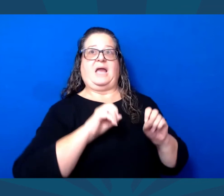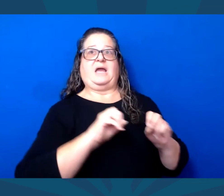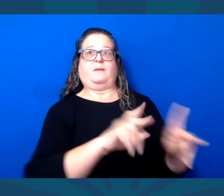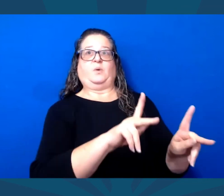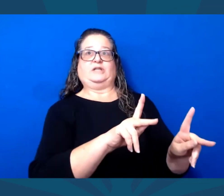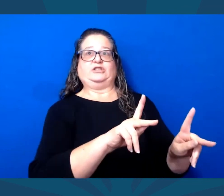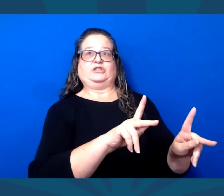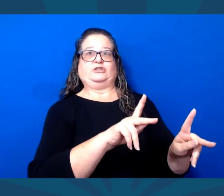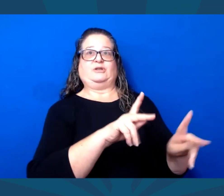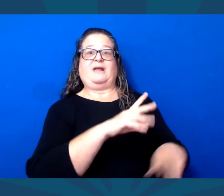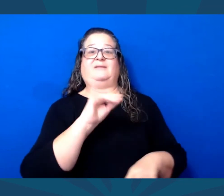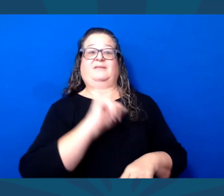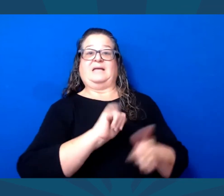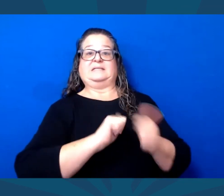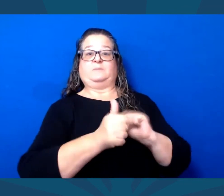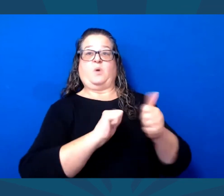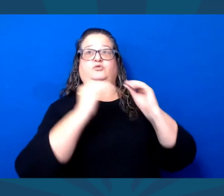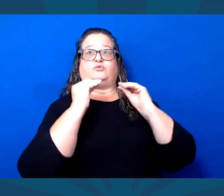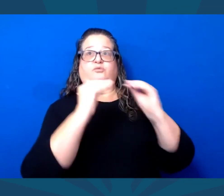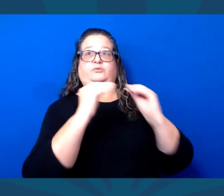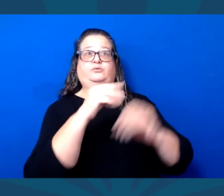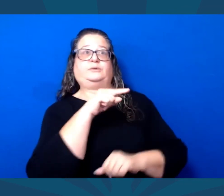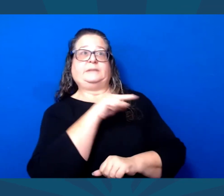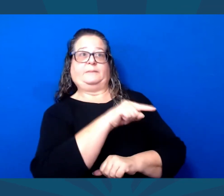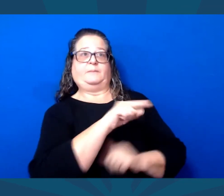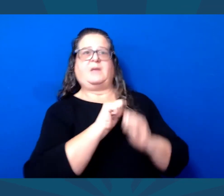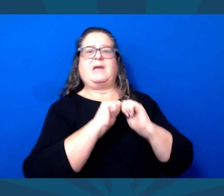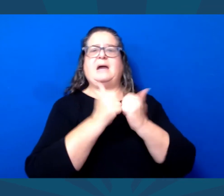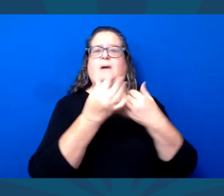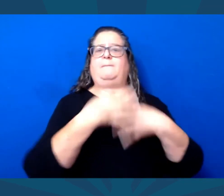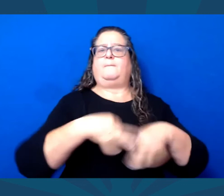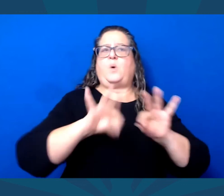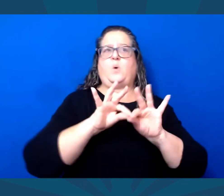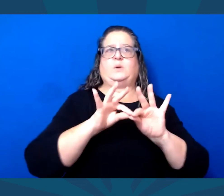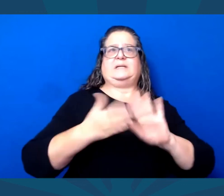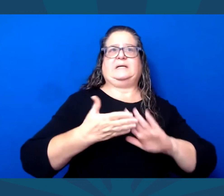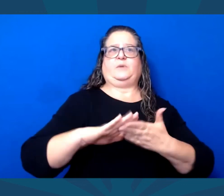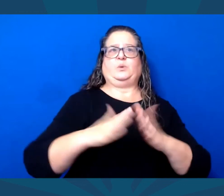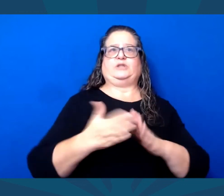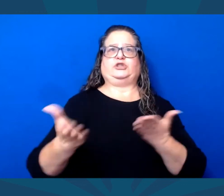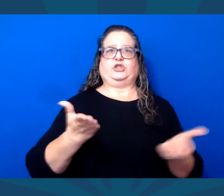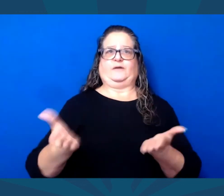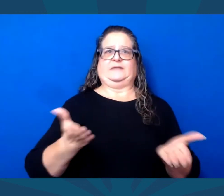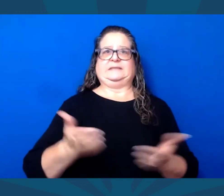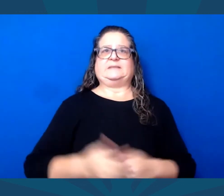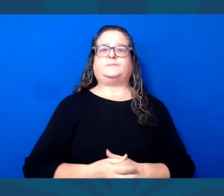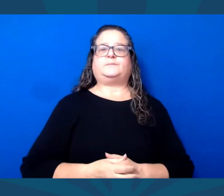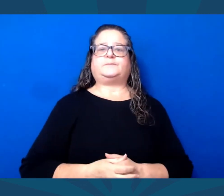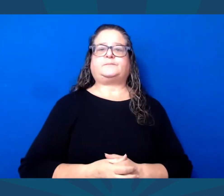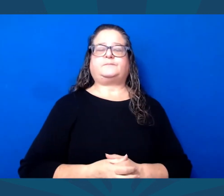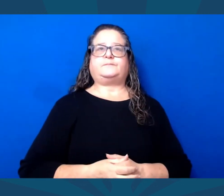Sports became a catalyst for opportunities that taught Wesley the importance of community